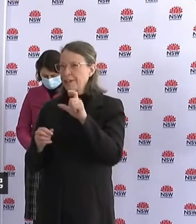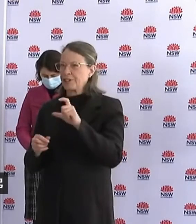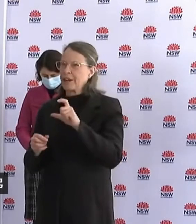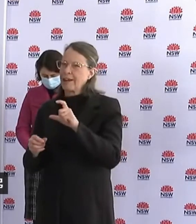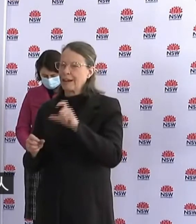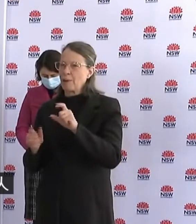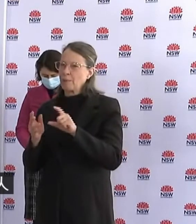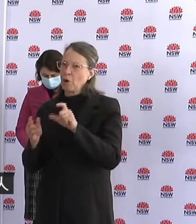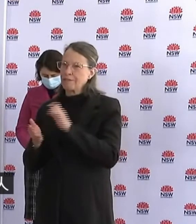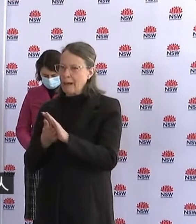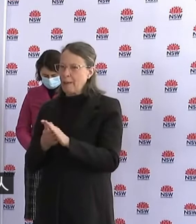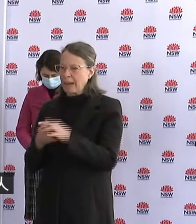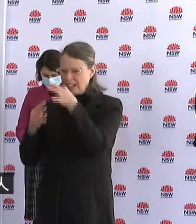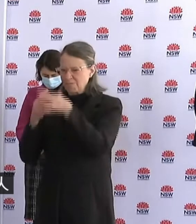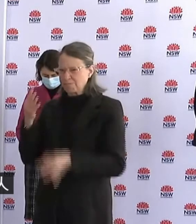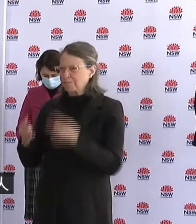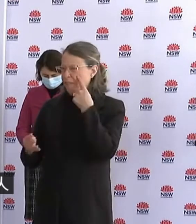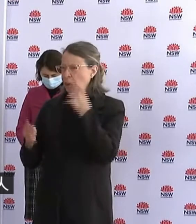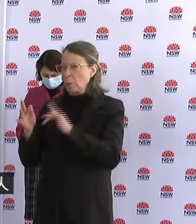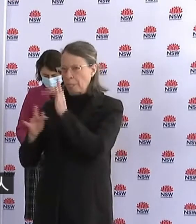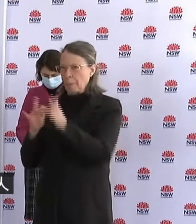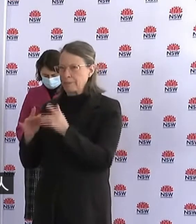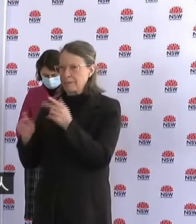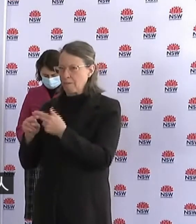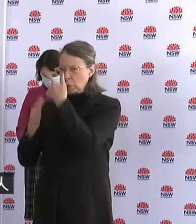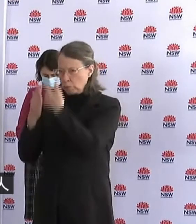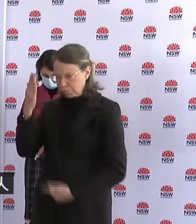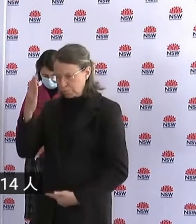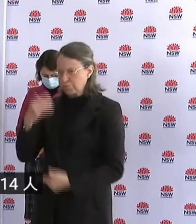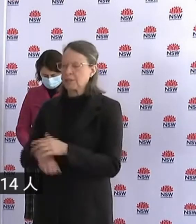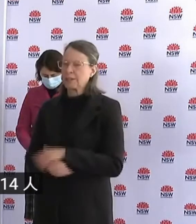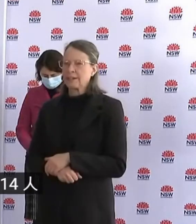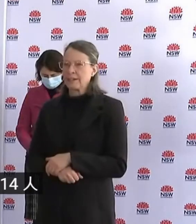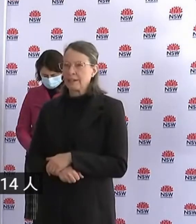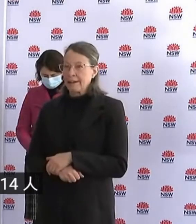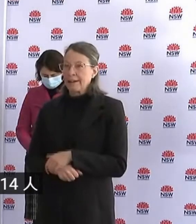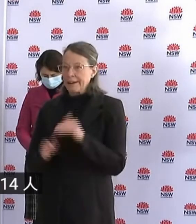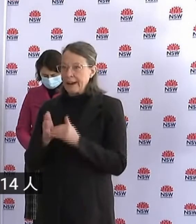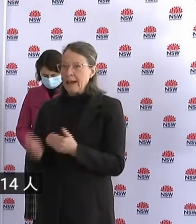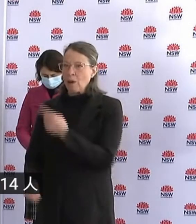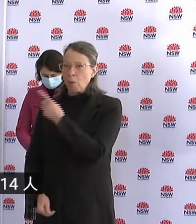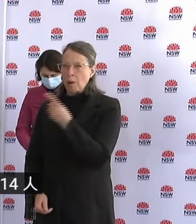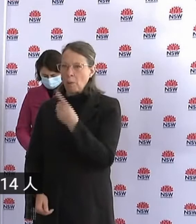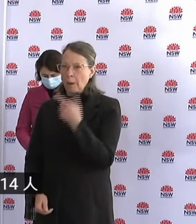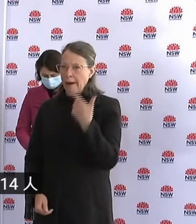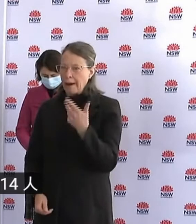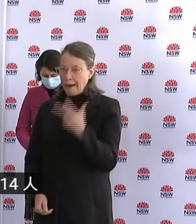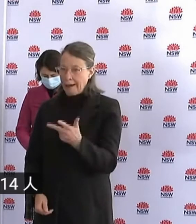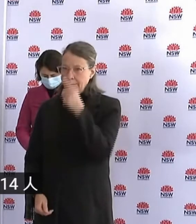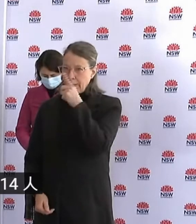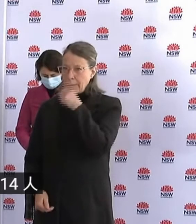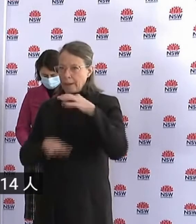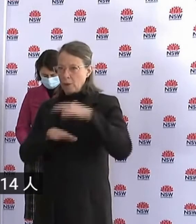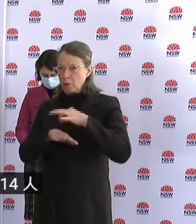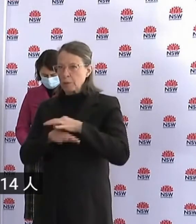In terms of hospitalisation, there are currently 118 people in hospital, with 28 in intensive